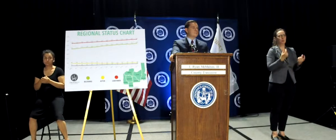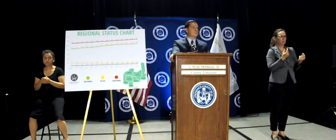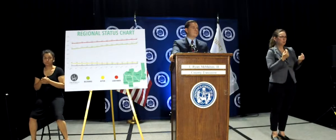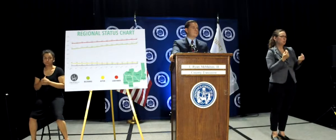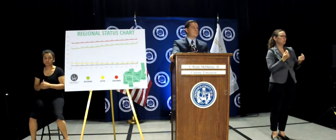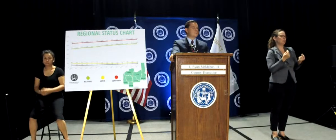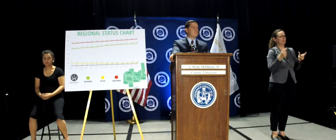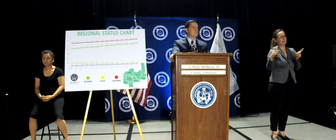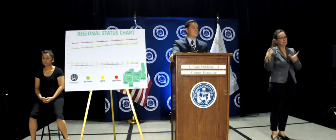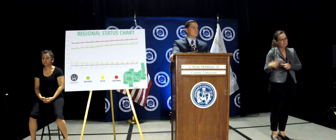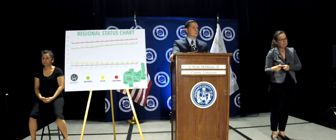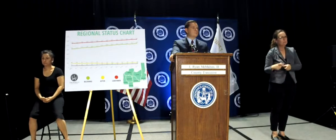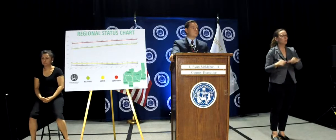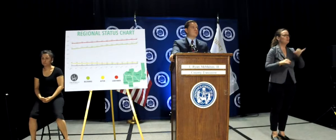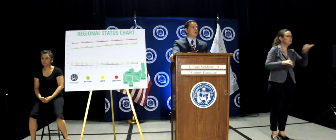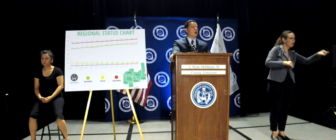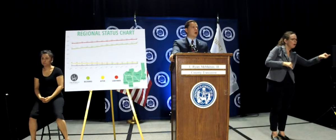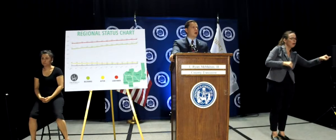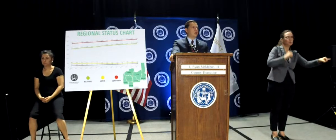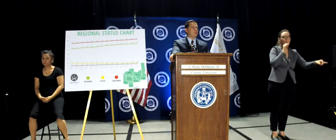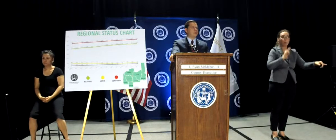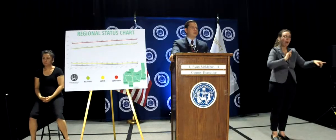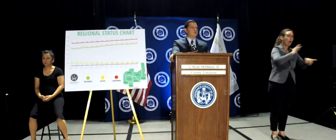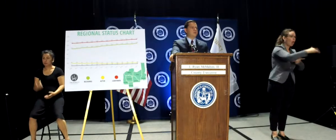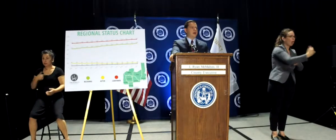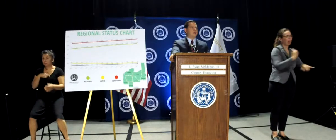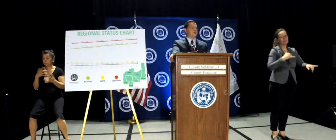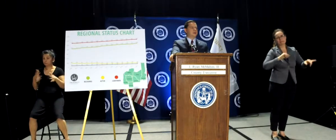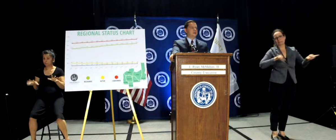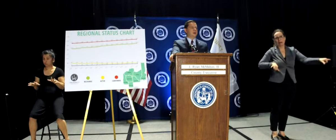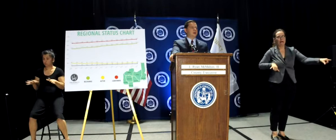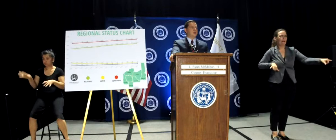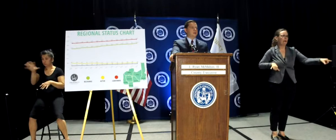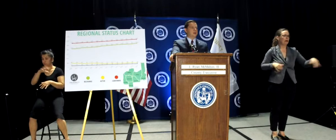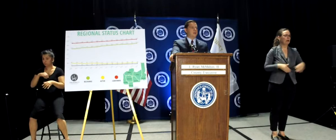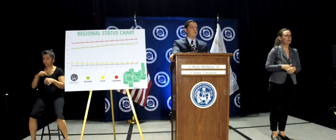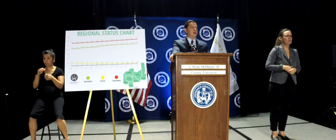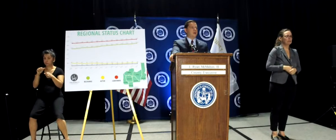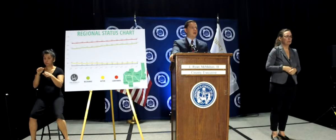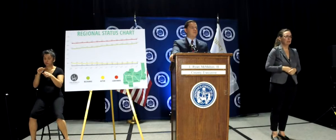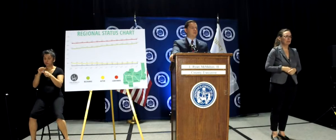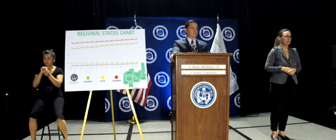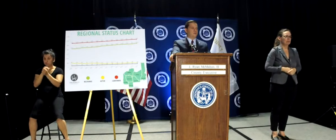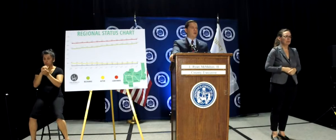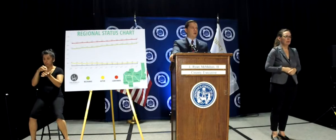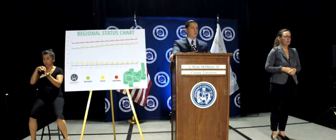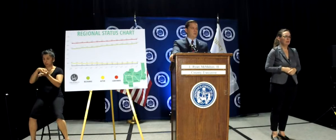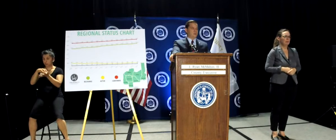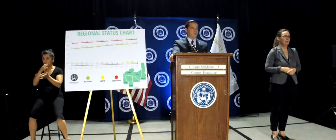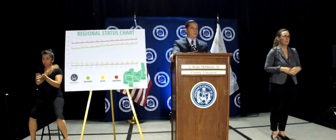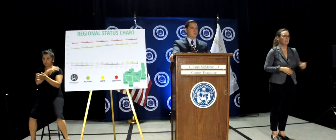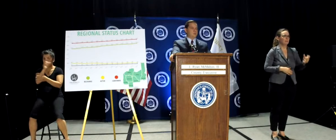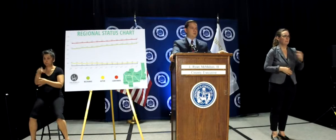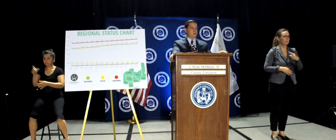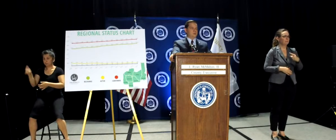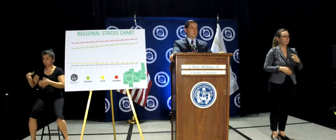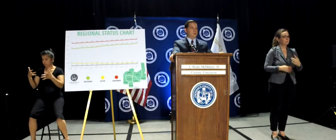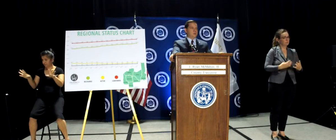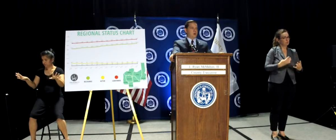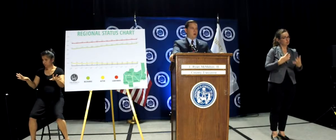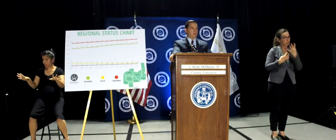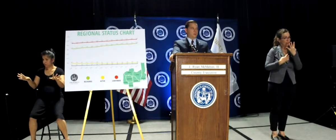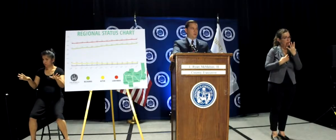through and test all the inmates, though? I believe that I will have to confirm